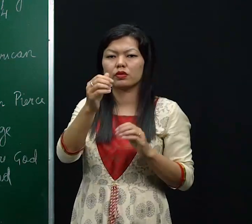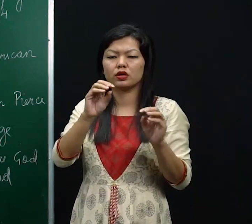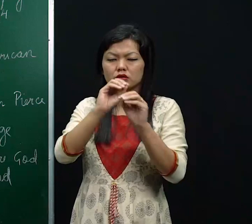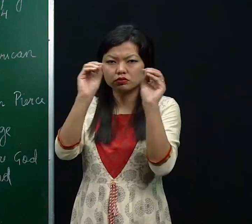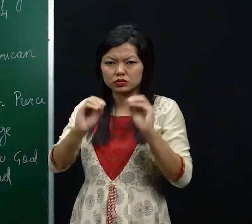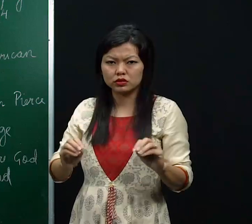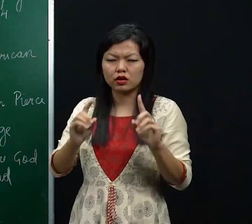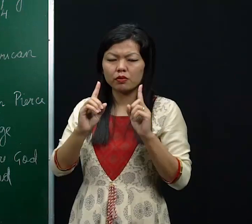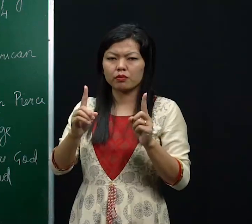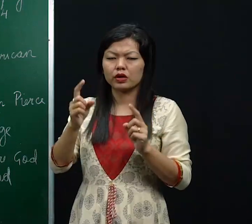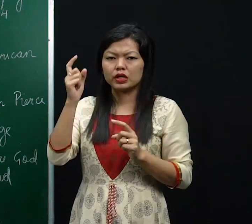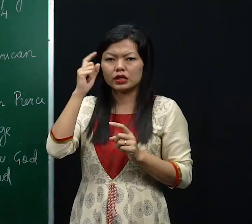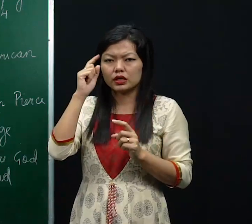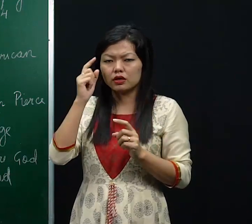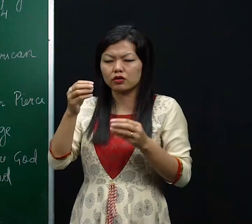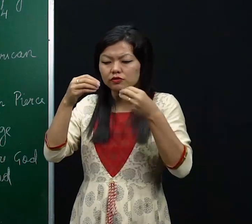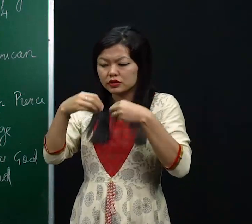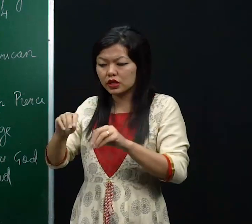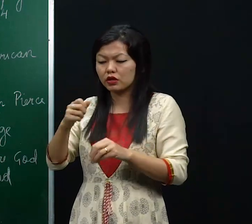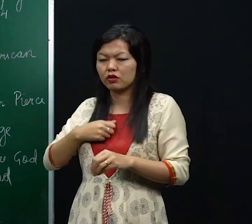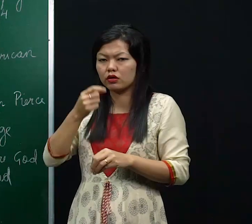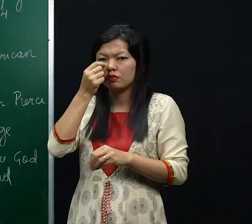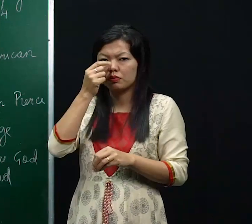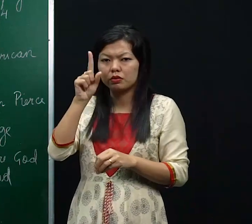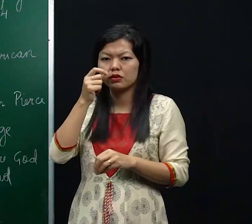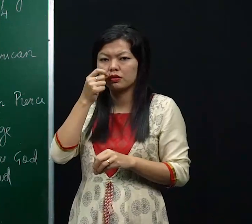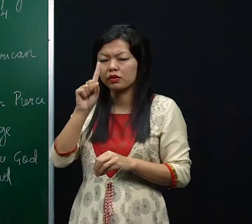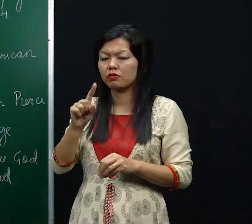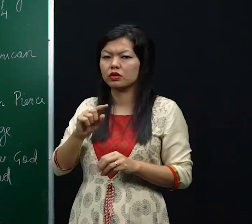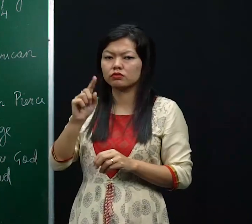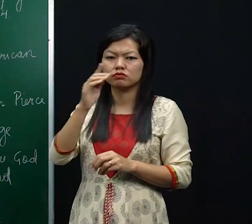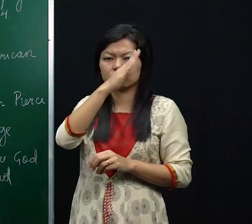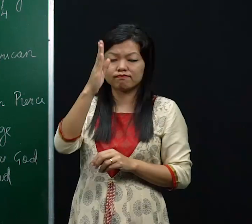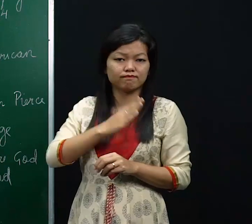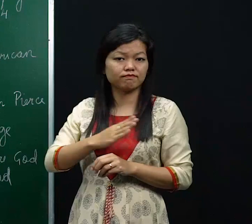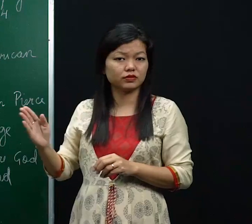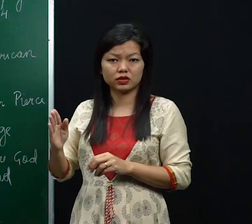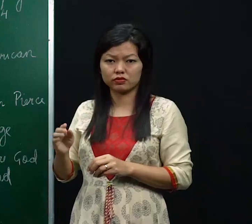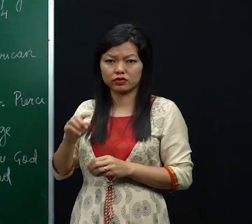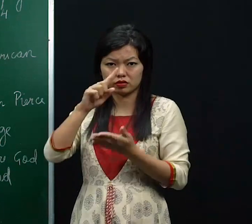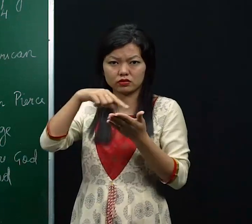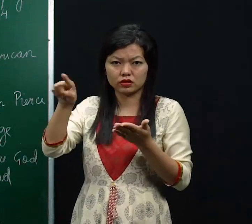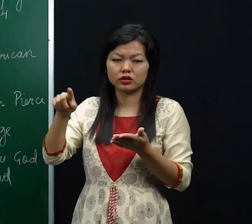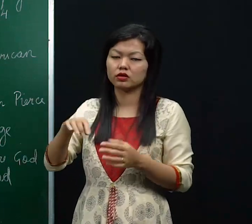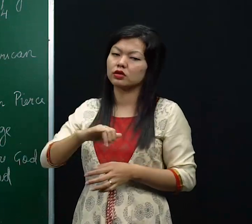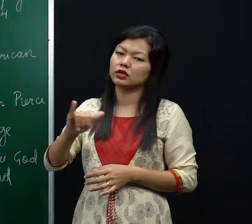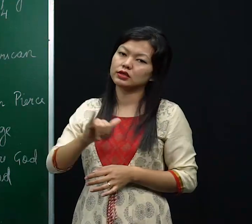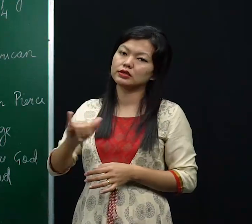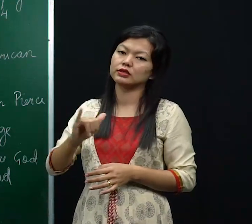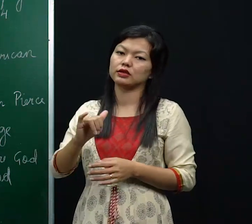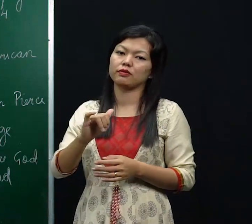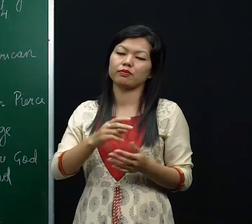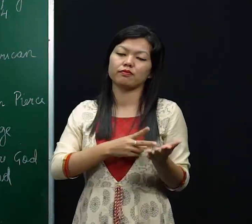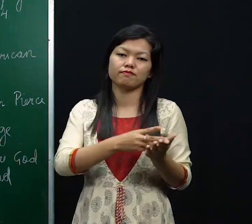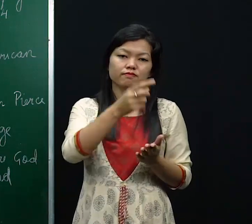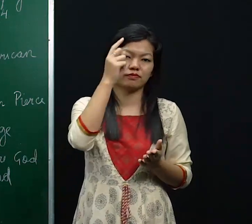the president could ask for their land for them to sell it to them. And he says, "If it belonged to me, I would